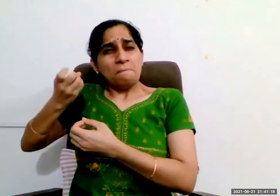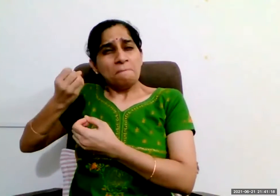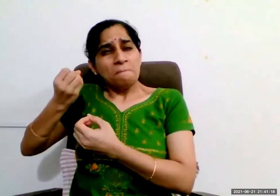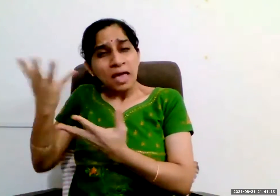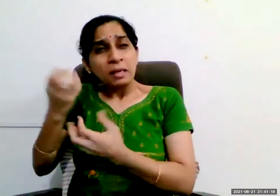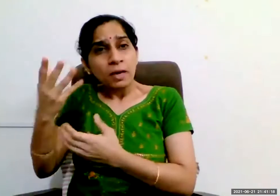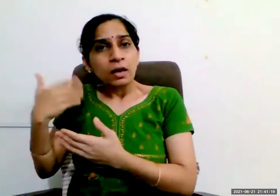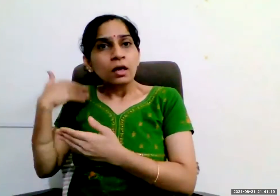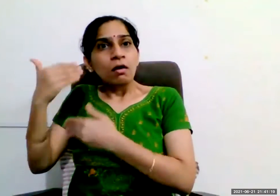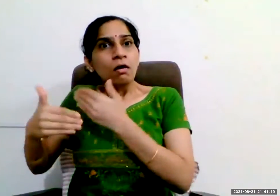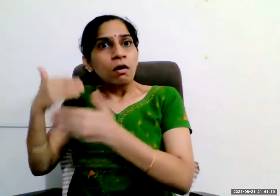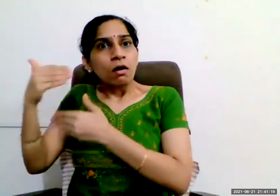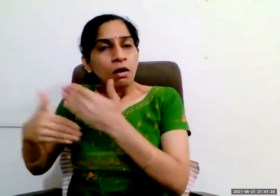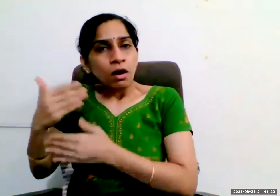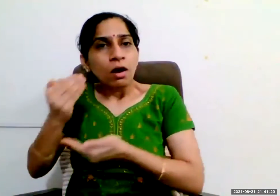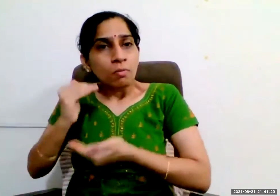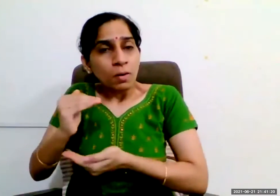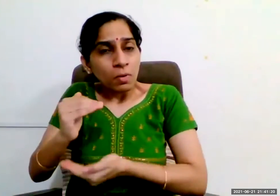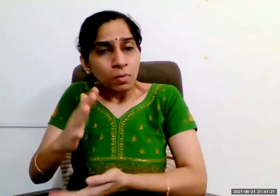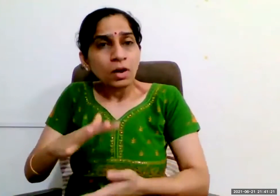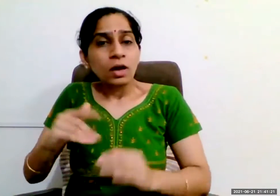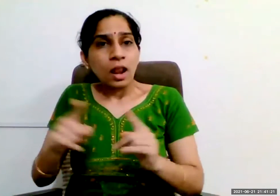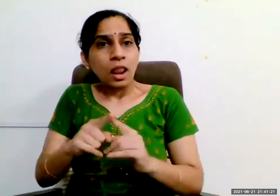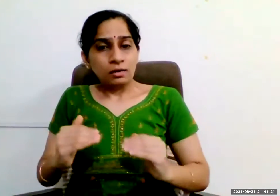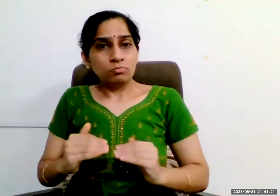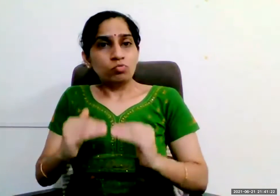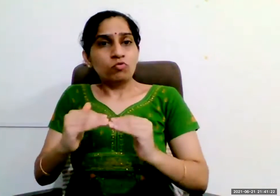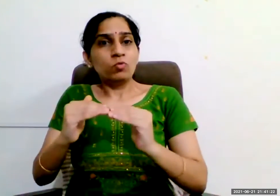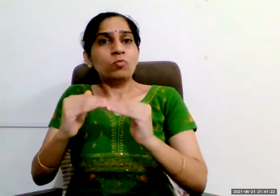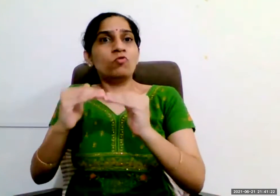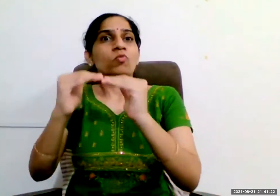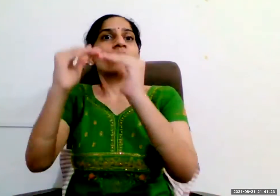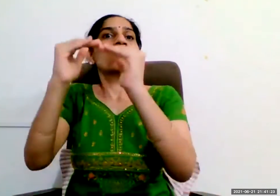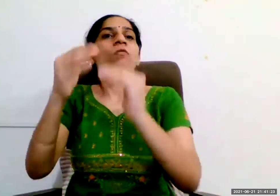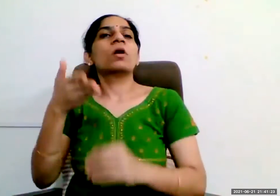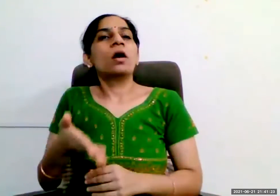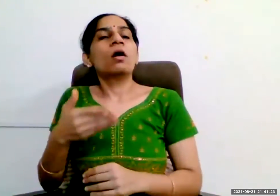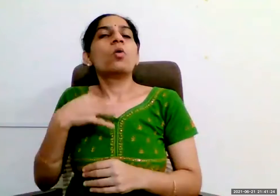evolved and we have come to this position. So let us not this position go waste.